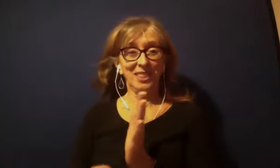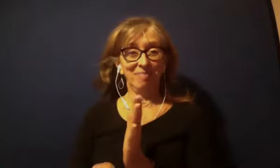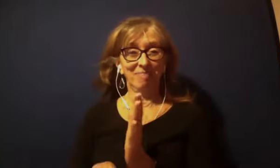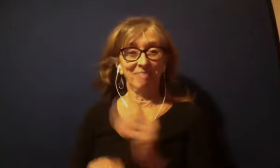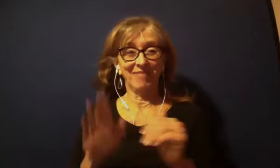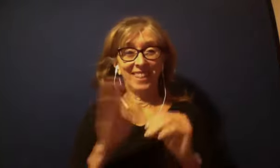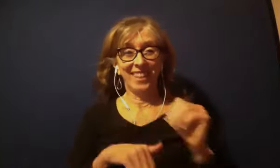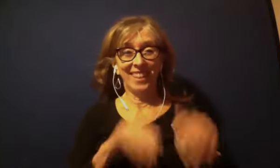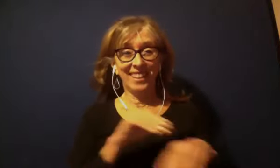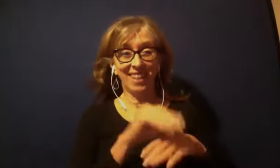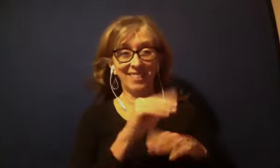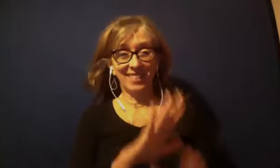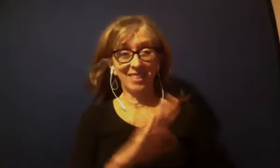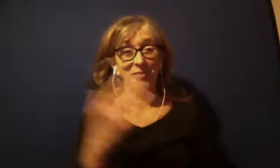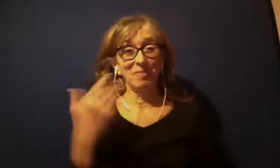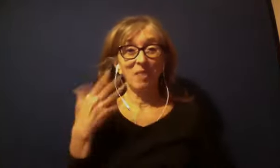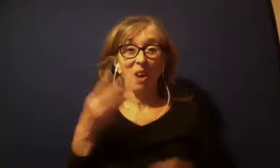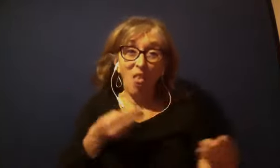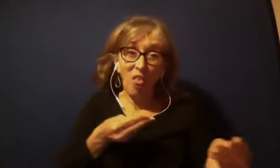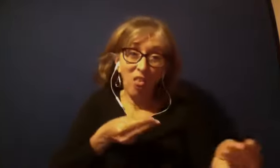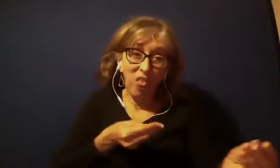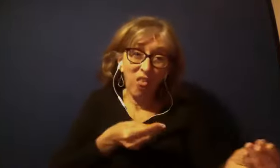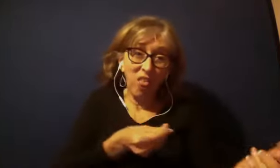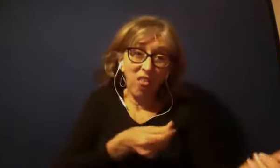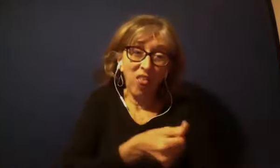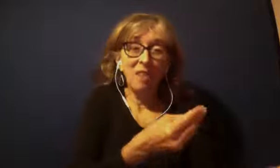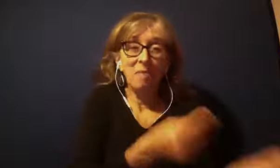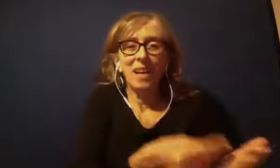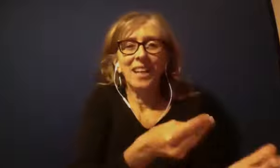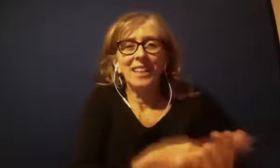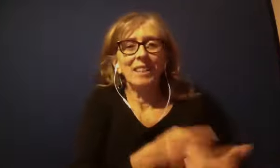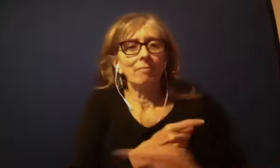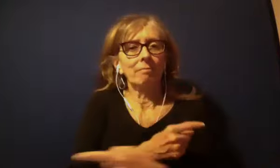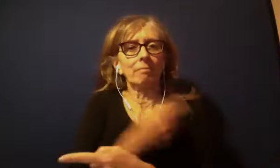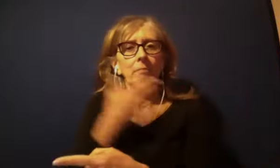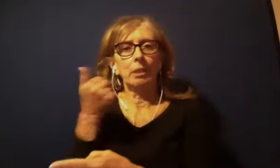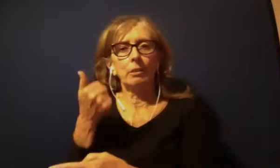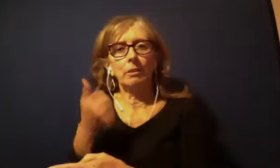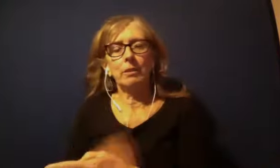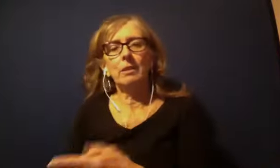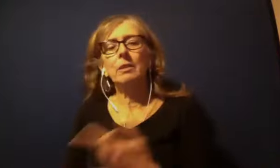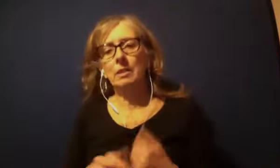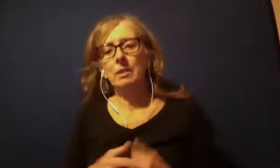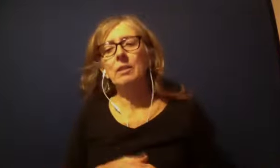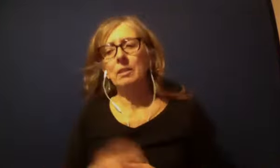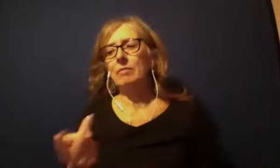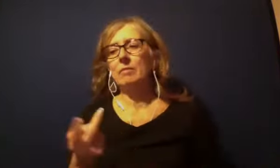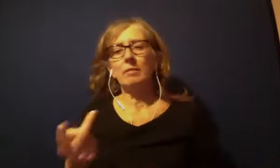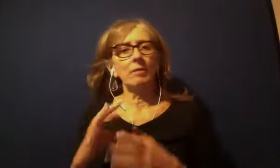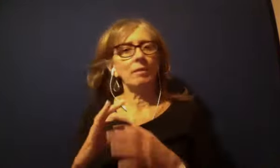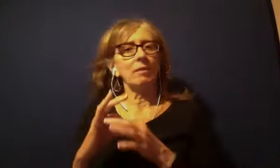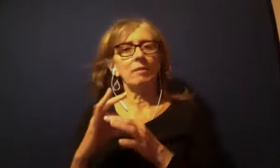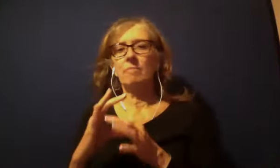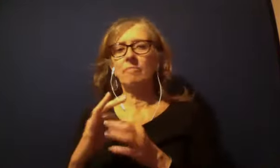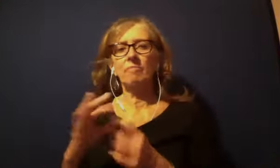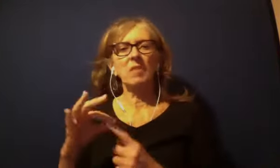spent loads of money on counsellors in the past, and but it's a very, very special relationship. So I might